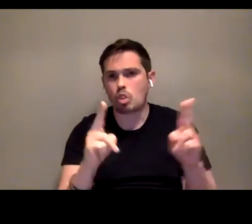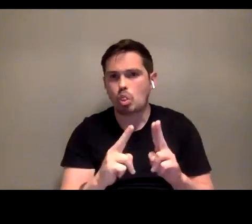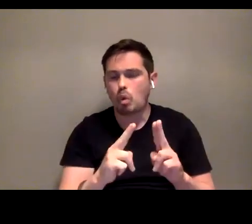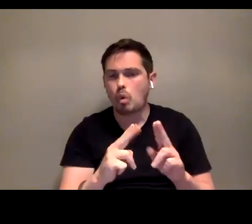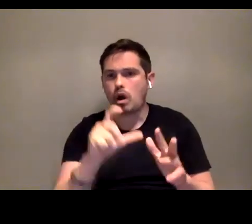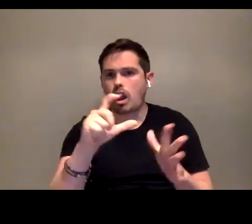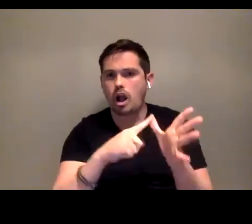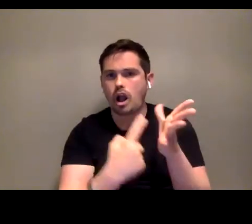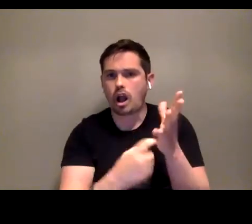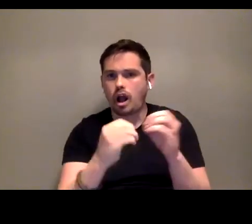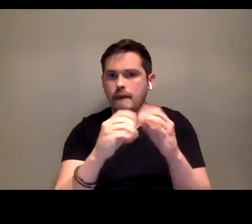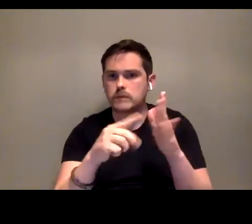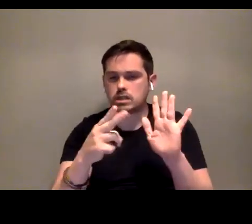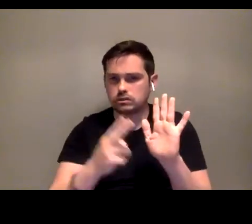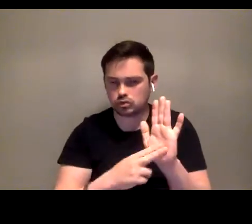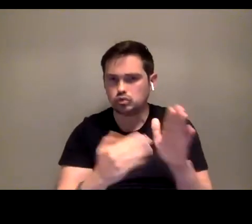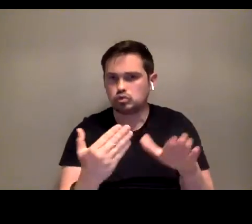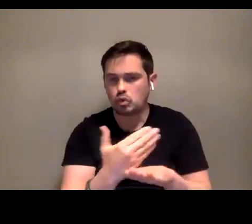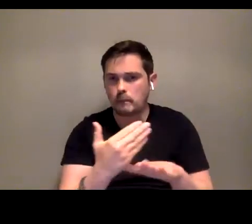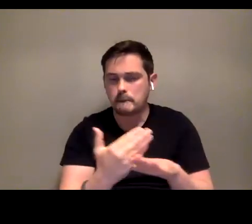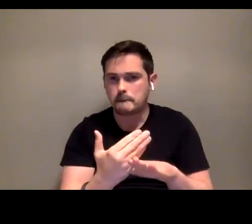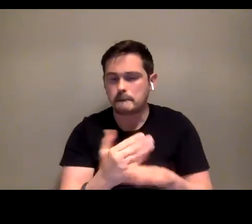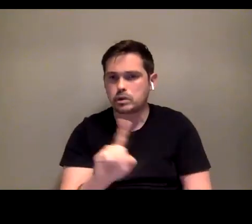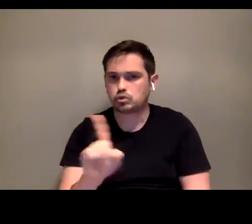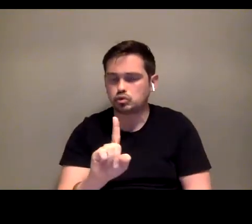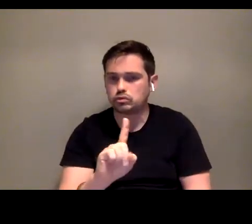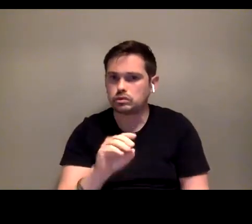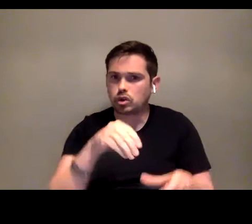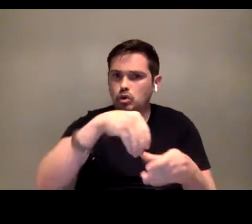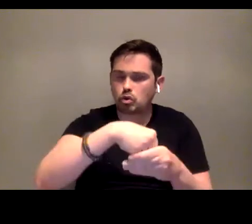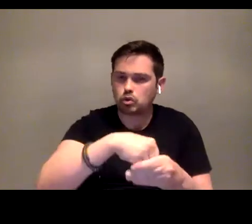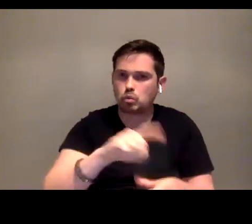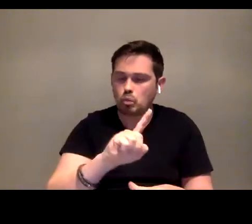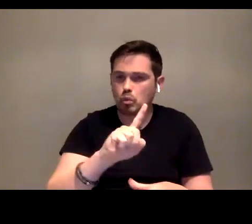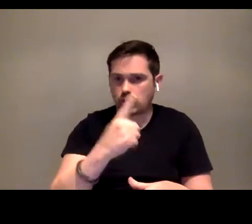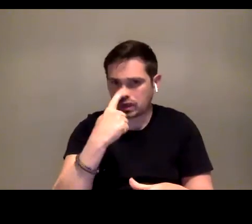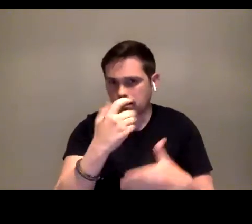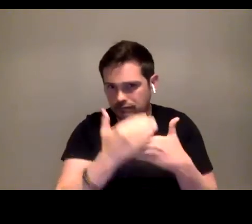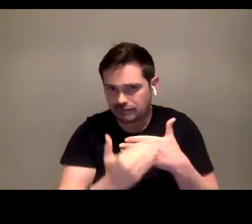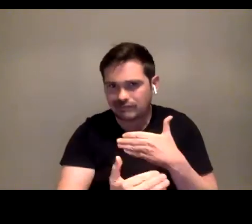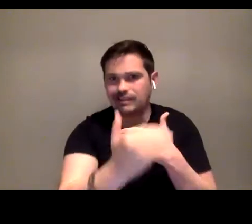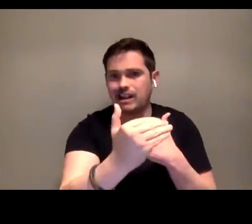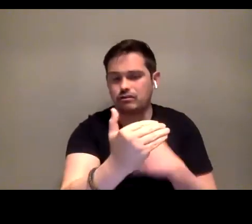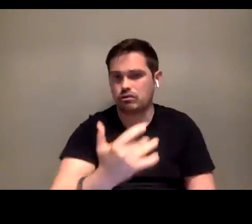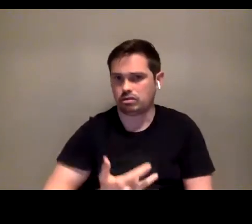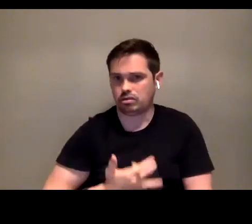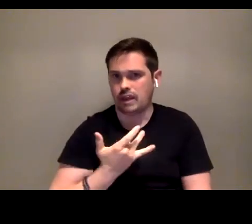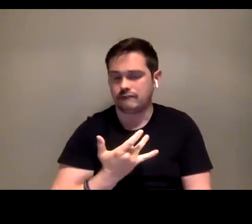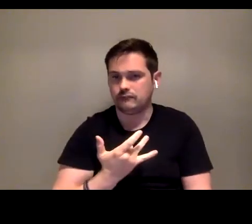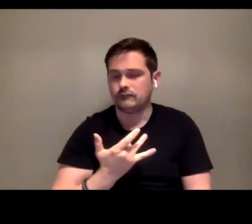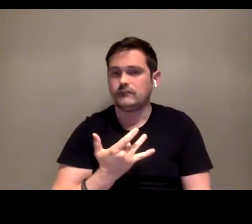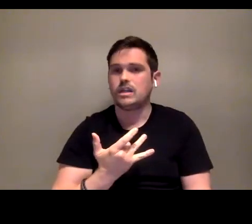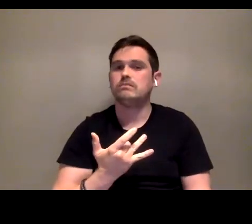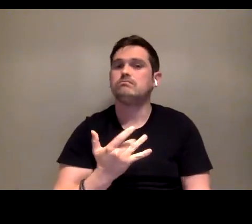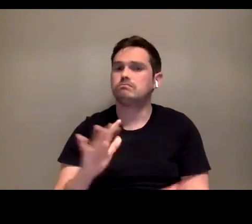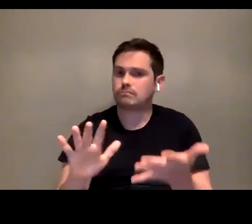but actually green jobs also really should include jobs that sustain life, that create a kind of happy, healthy